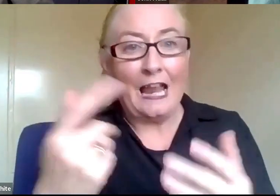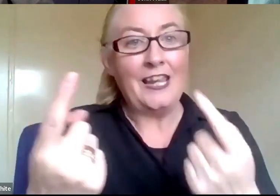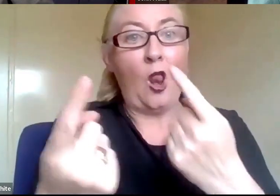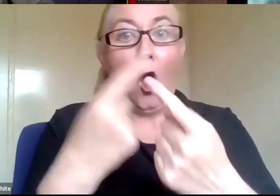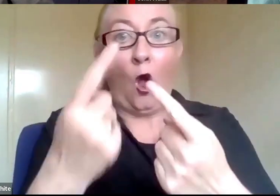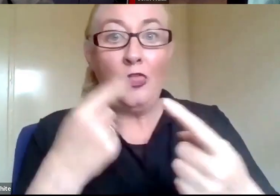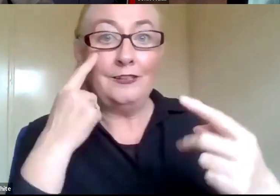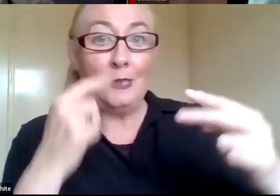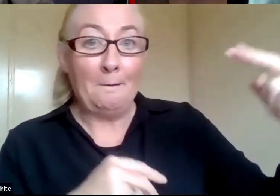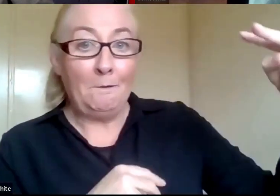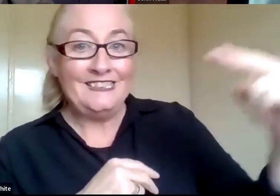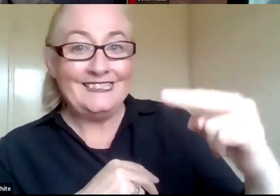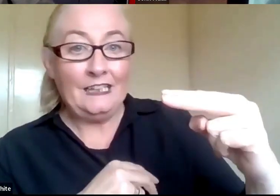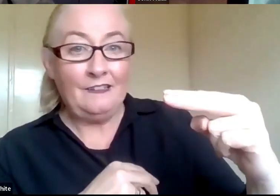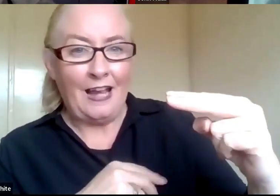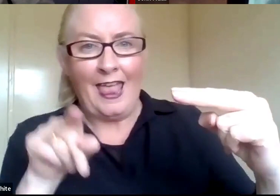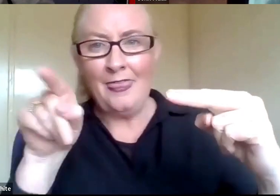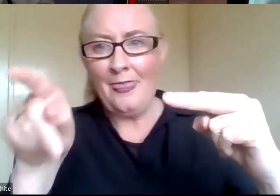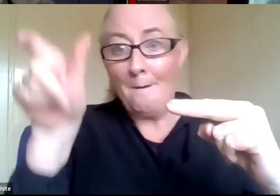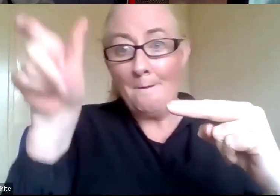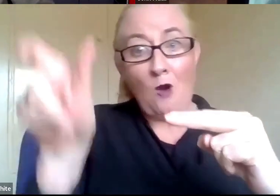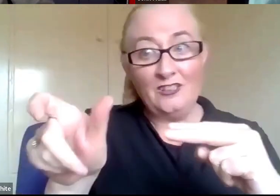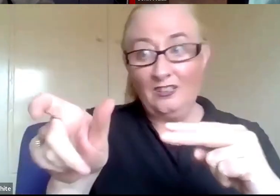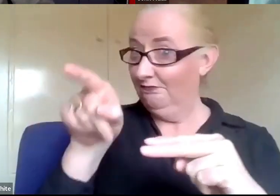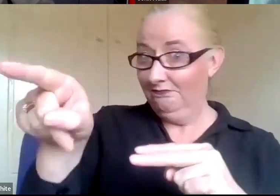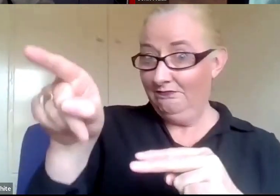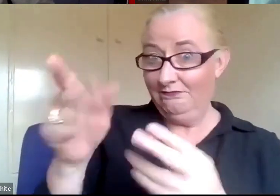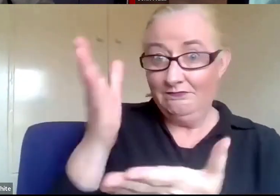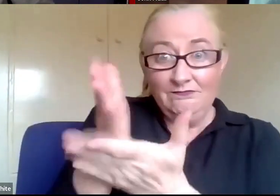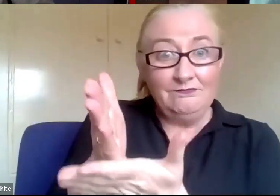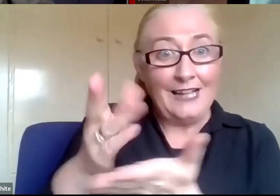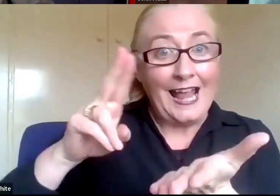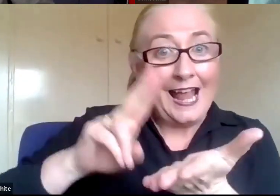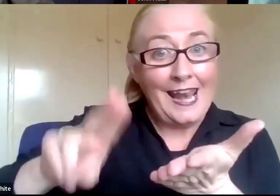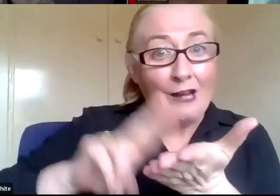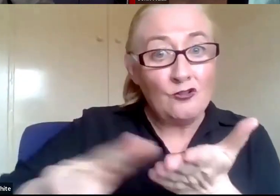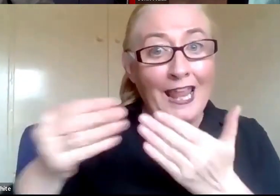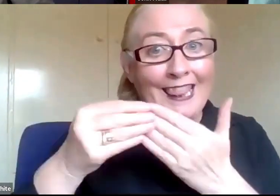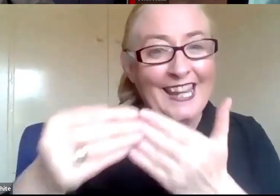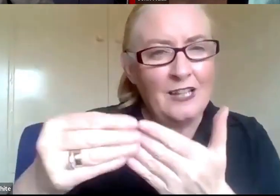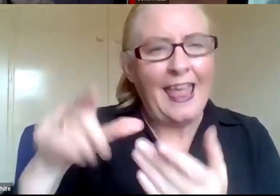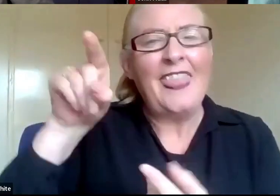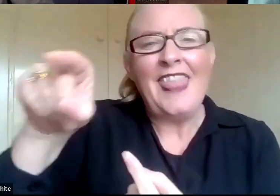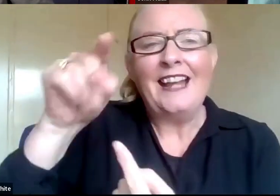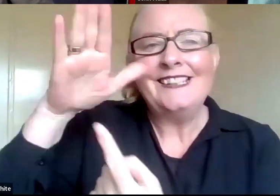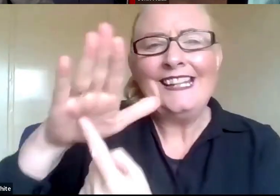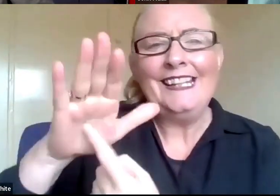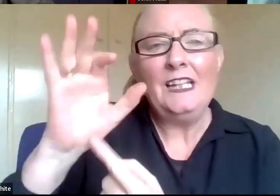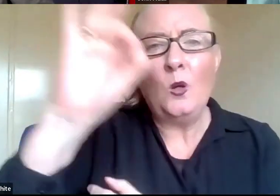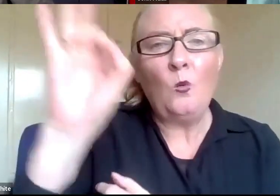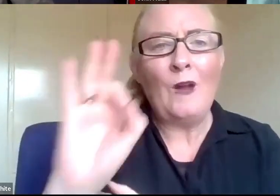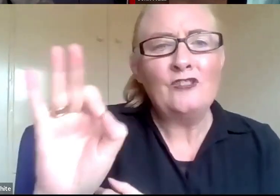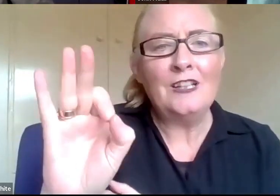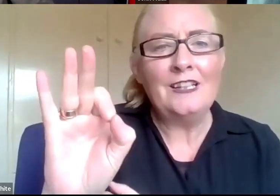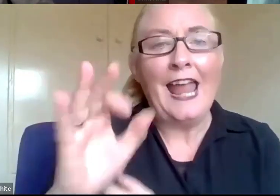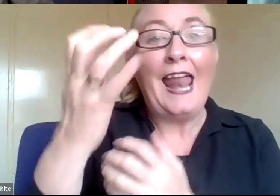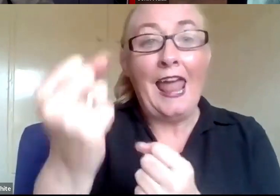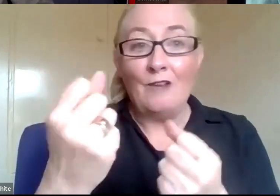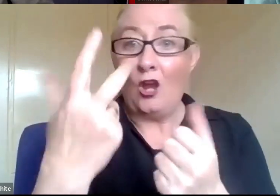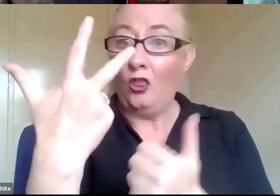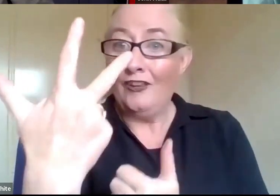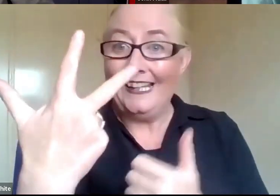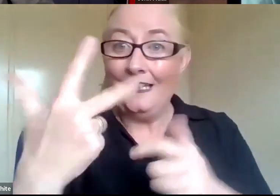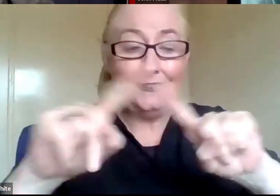are three ways of answering that question down the history of the world. And I'm going